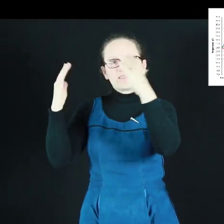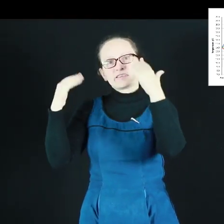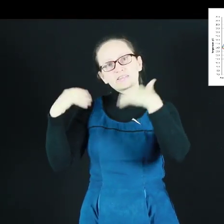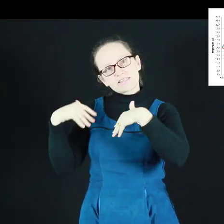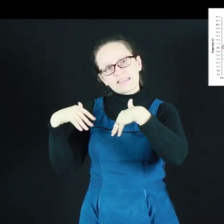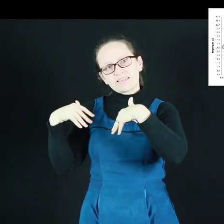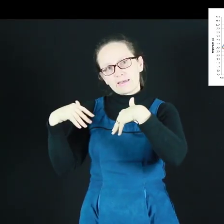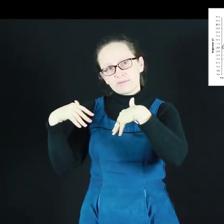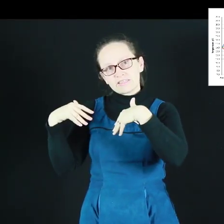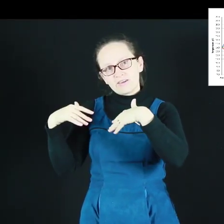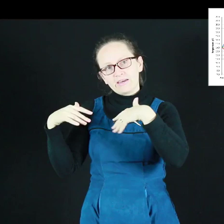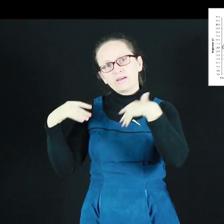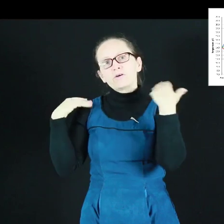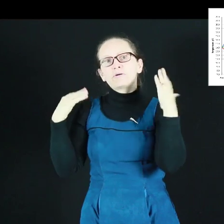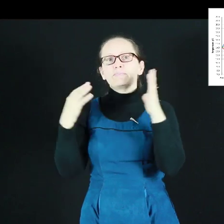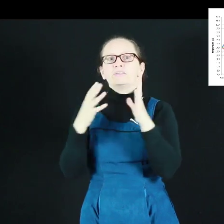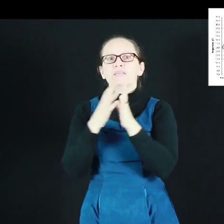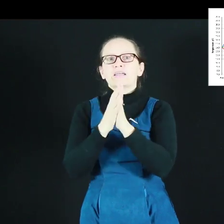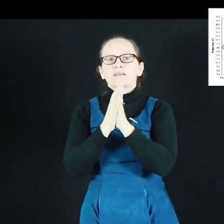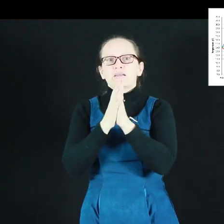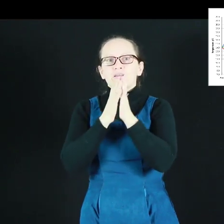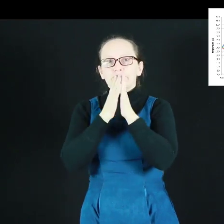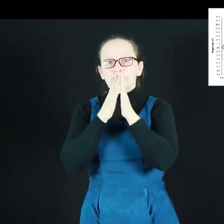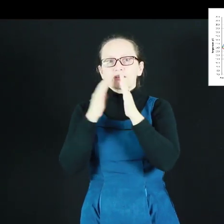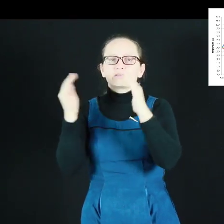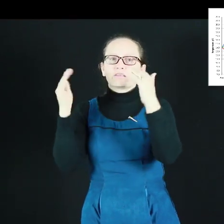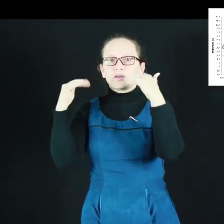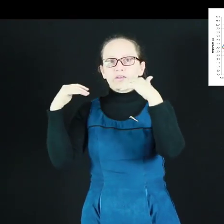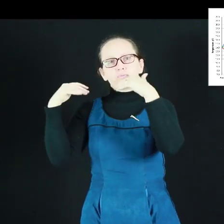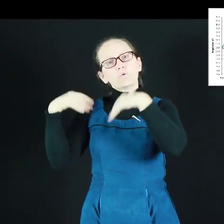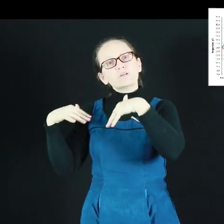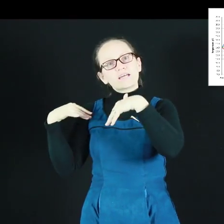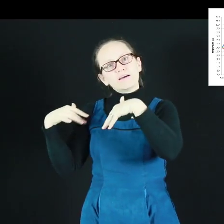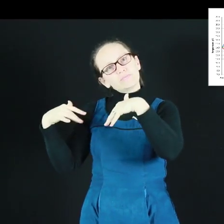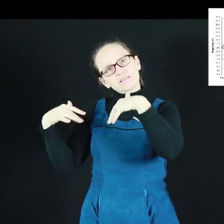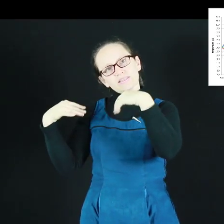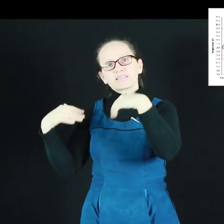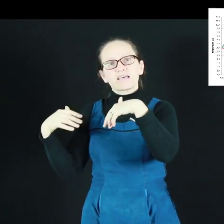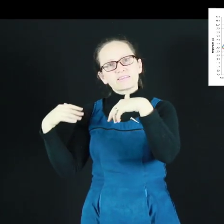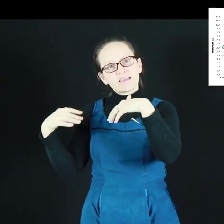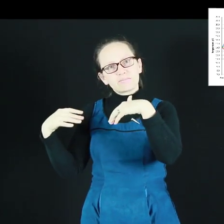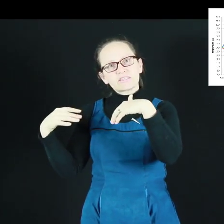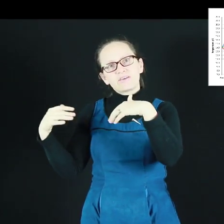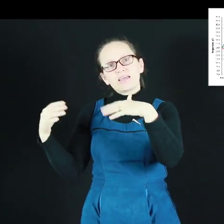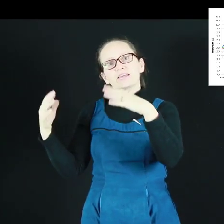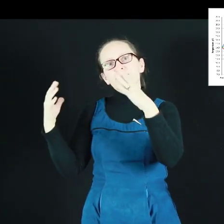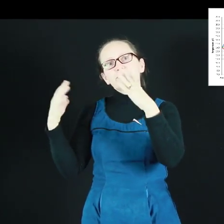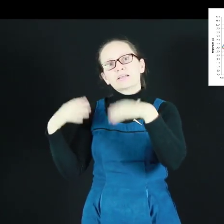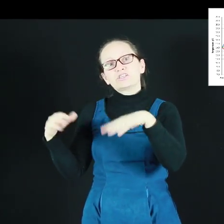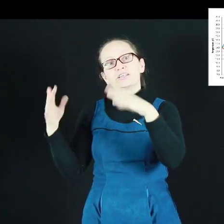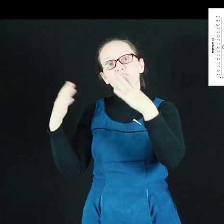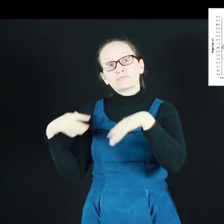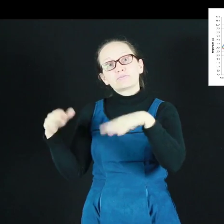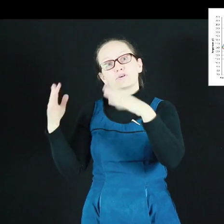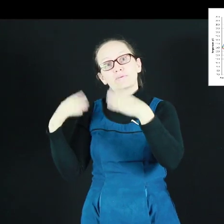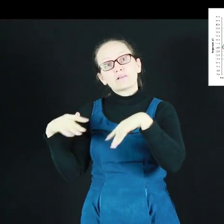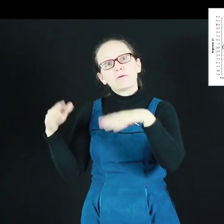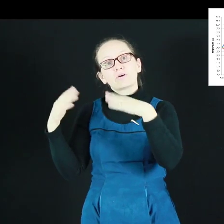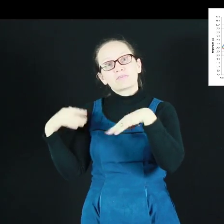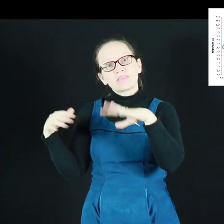than the southern hemisphere. We're putting the water in the southern hemisphere is managing to absorb a lot more of the